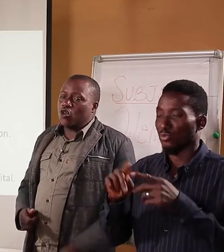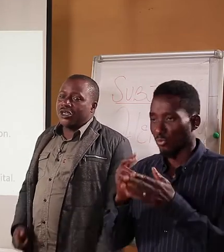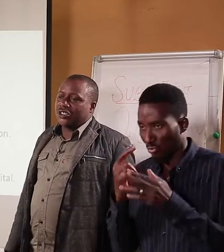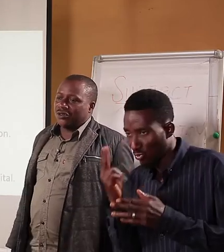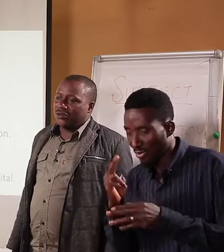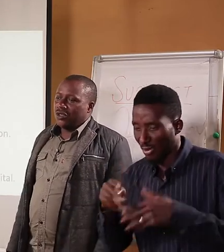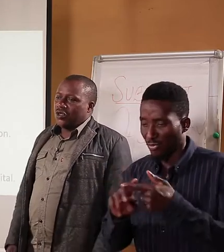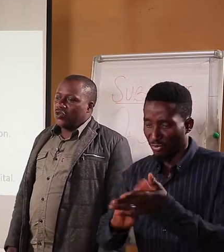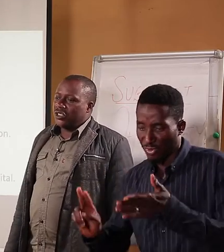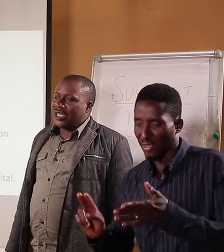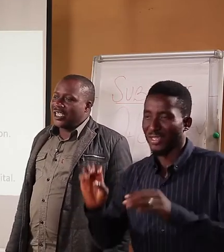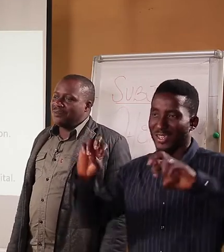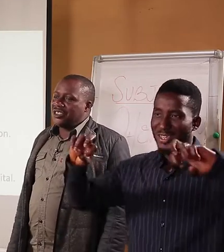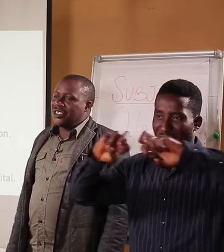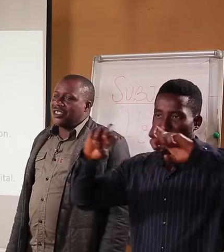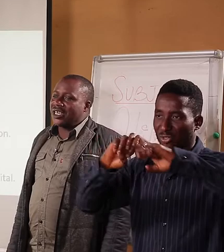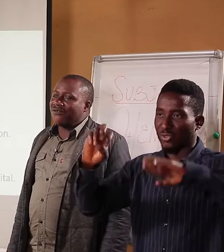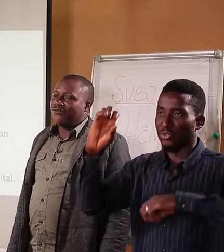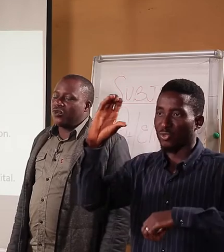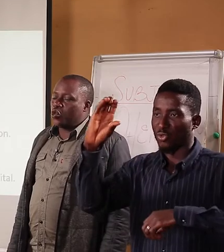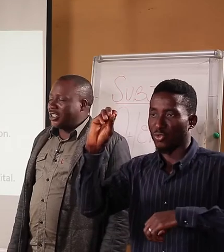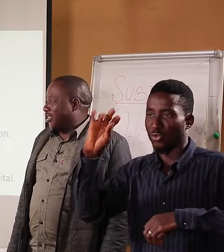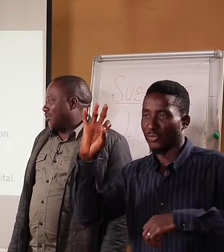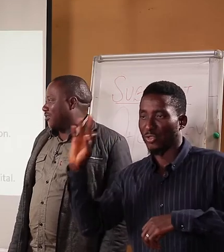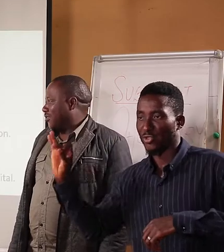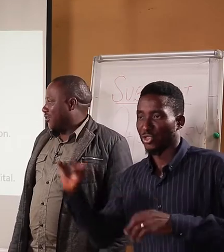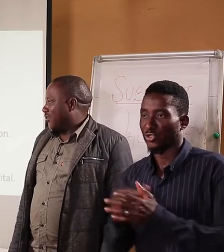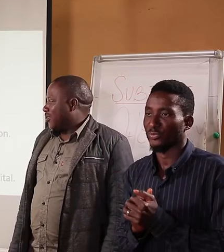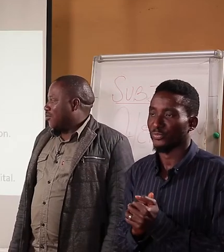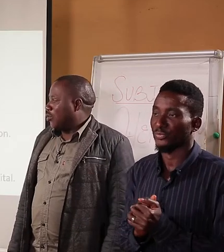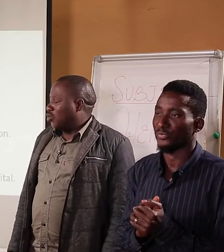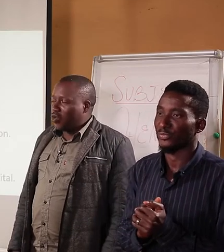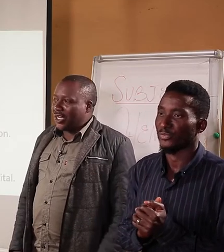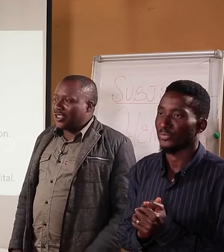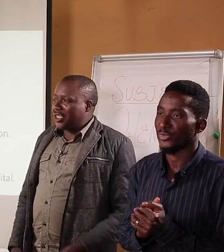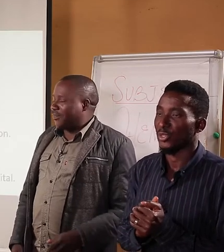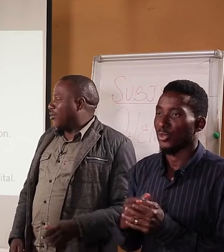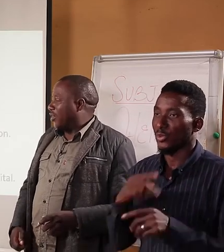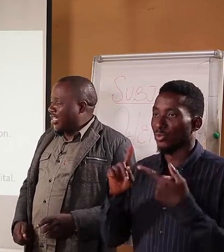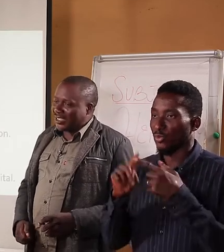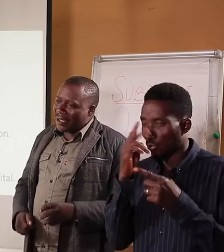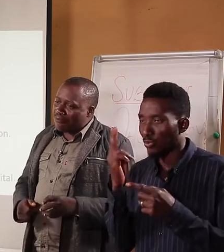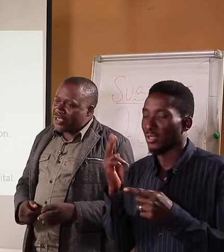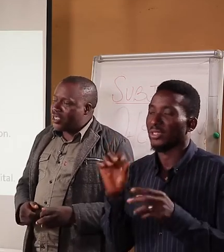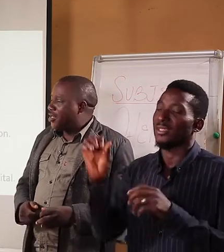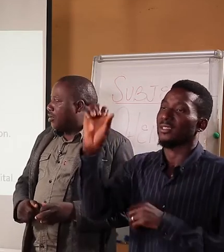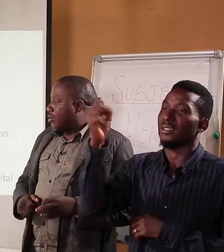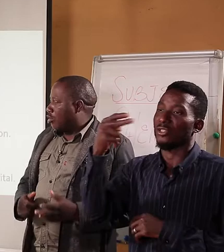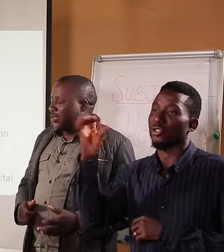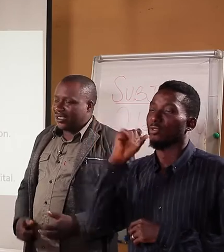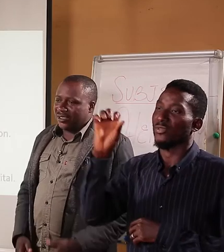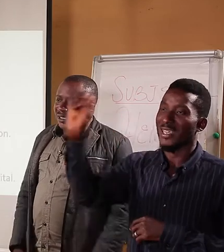electronic configuration using the SPDF notations. We are going to look at the shape of S and